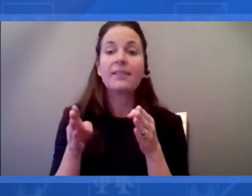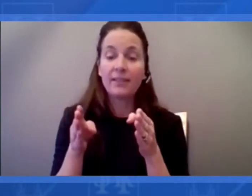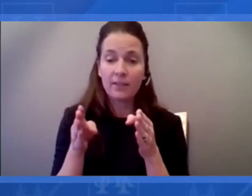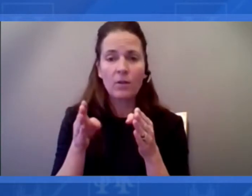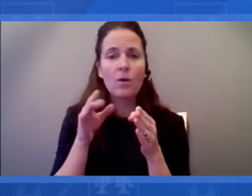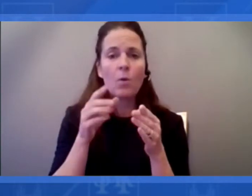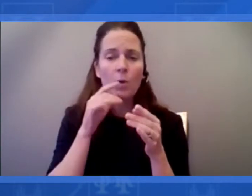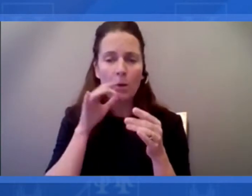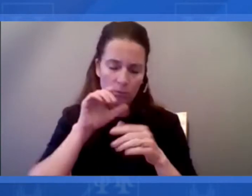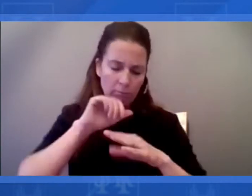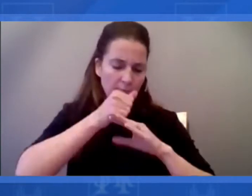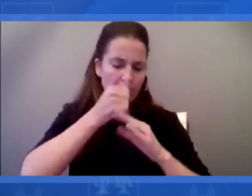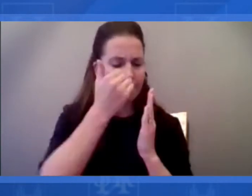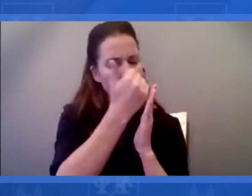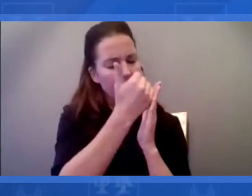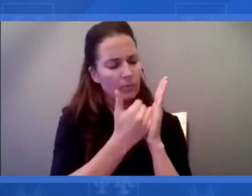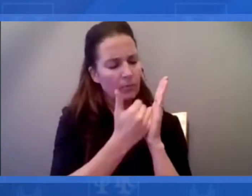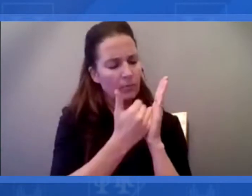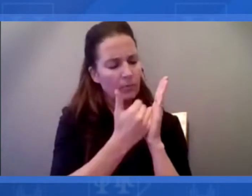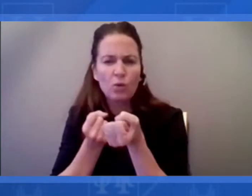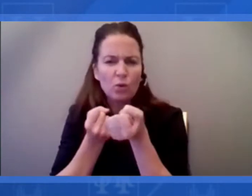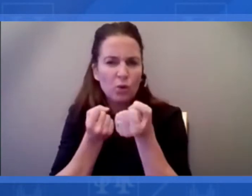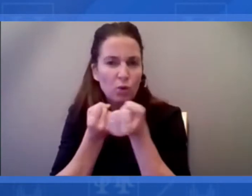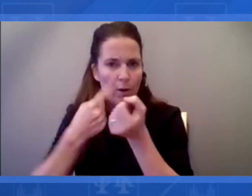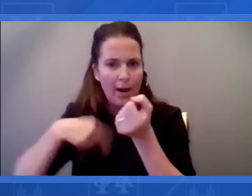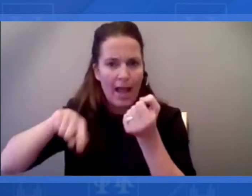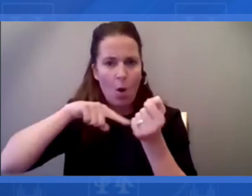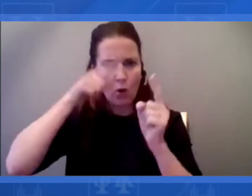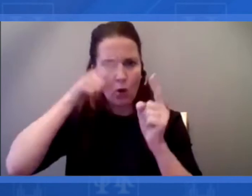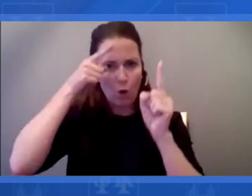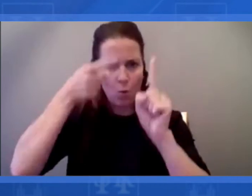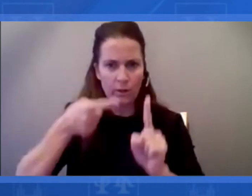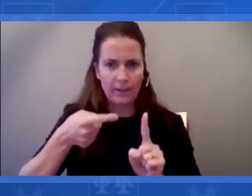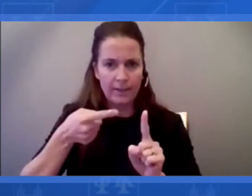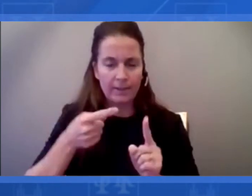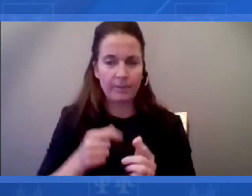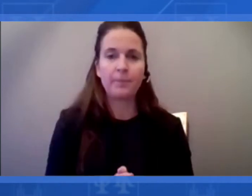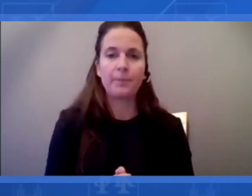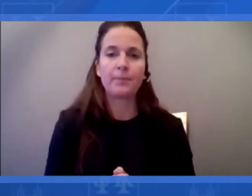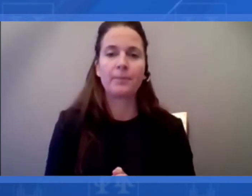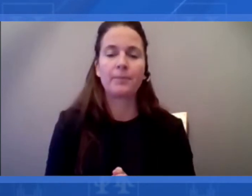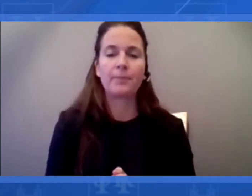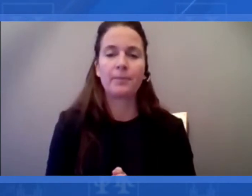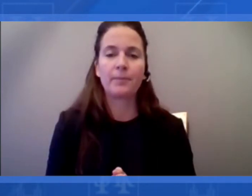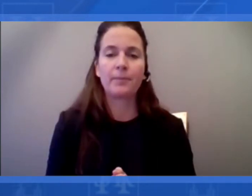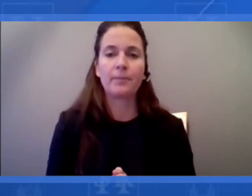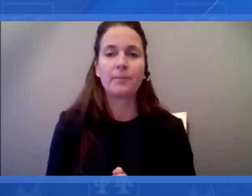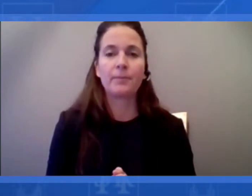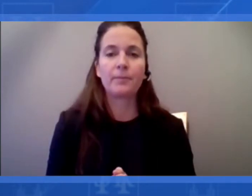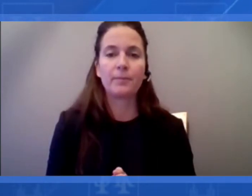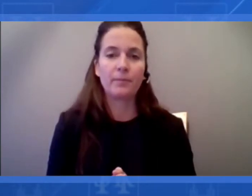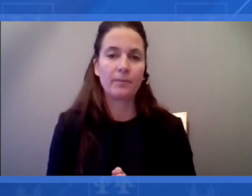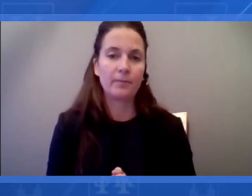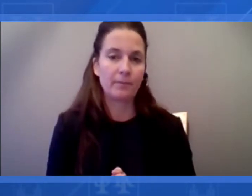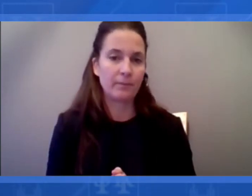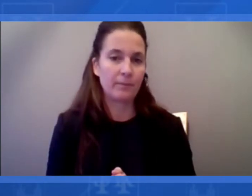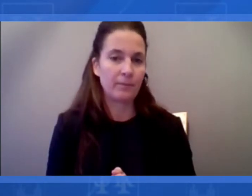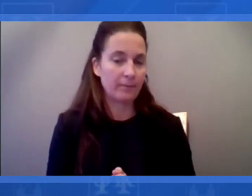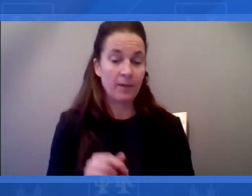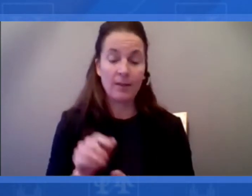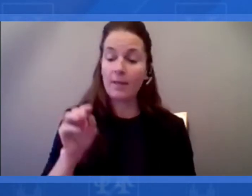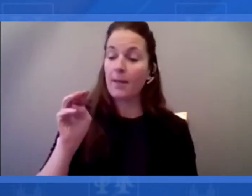initiative. In addition, we will be continuing our collaboration with